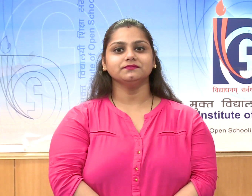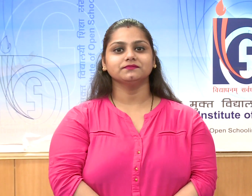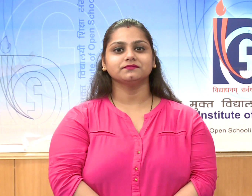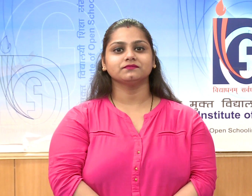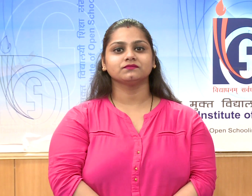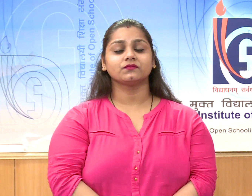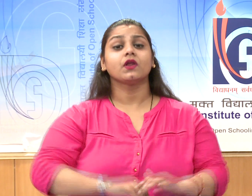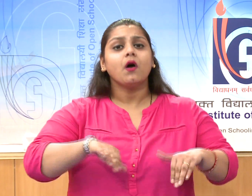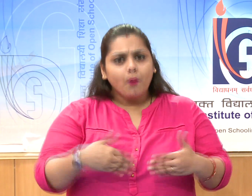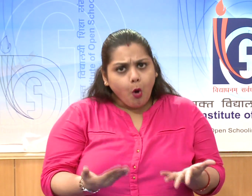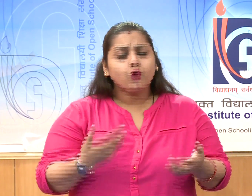Even in Europe,